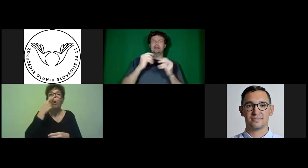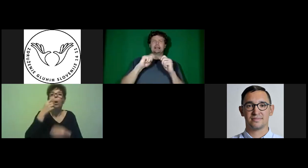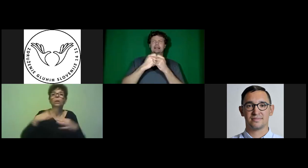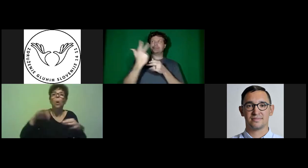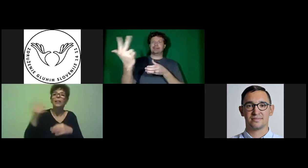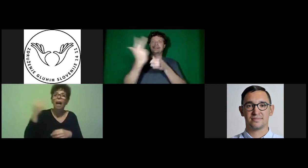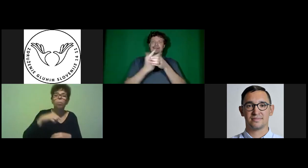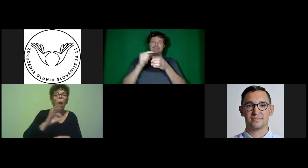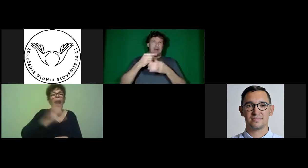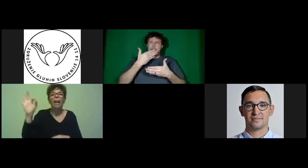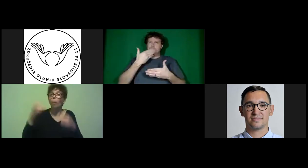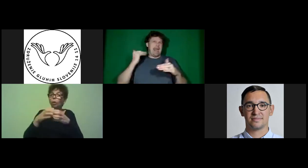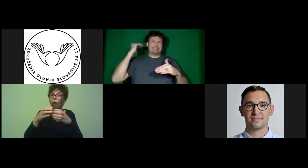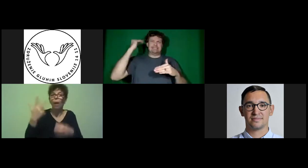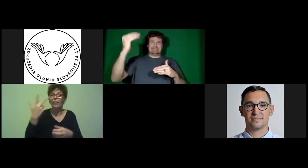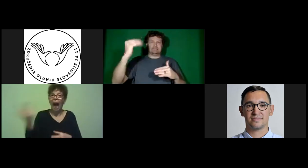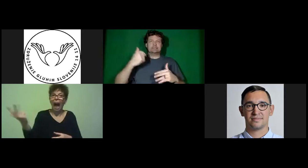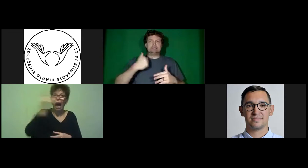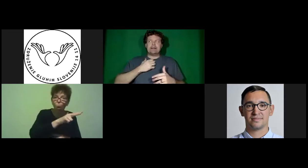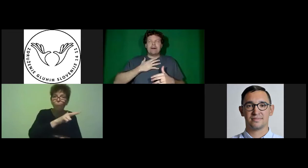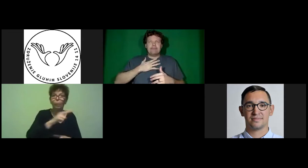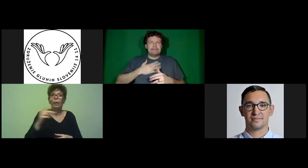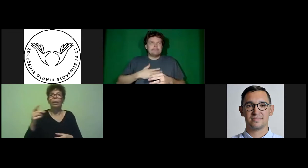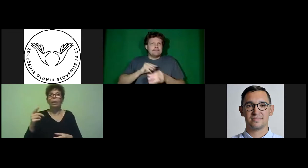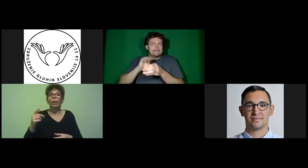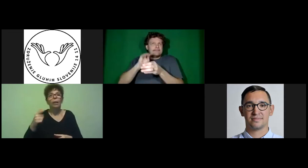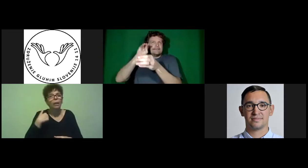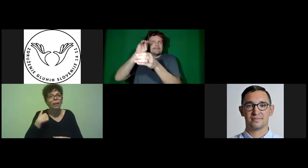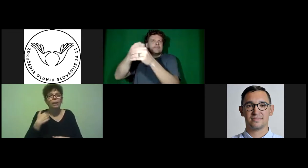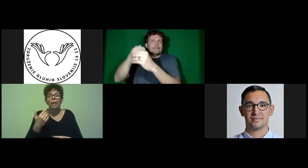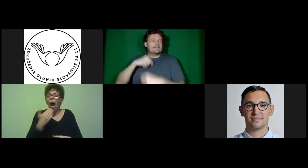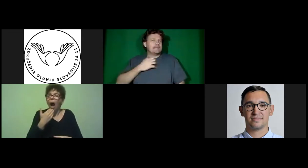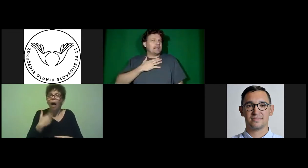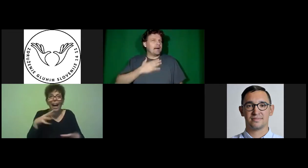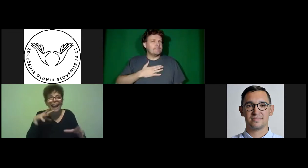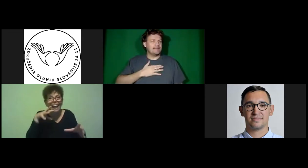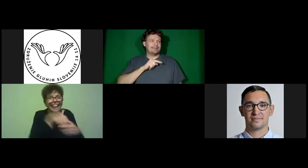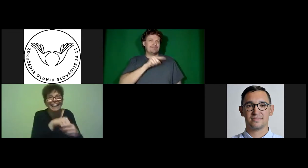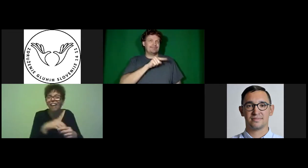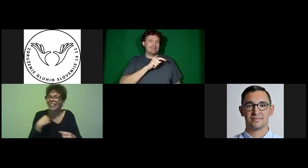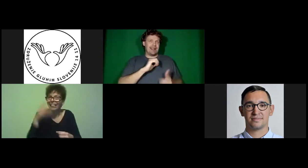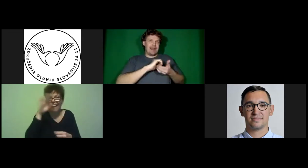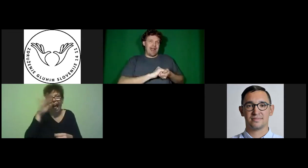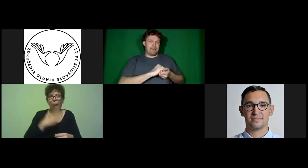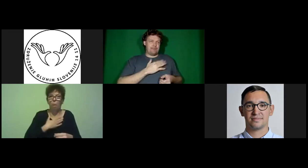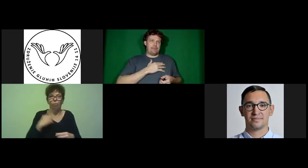Russia also had three of their best teams. And I wanted to play